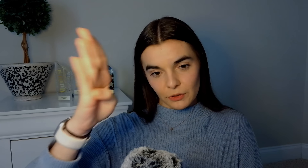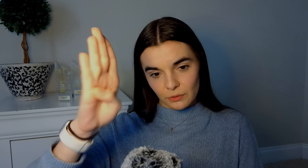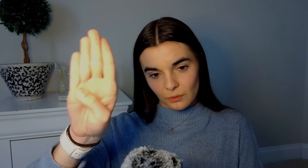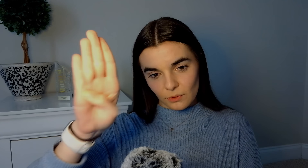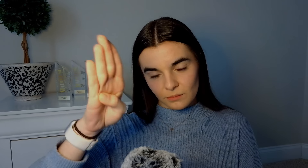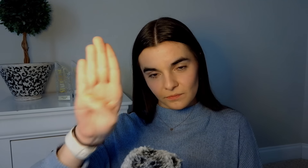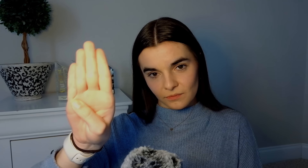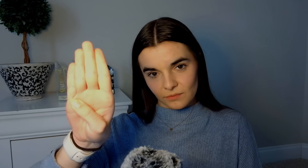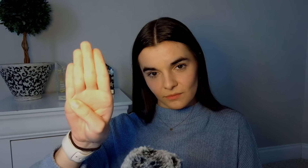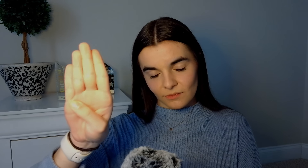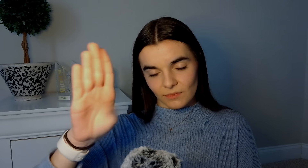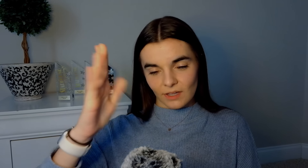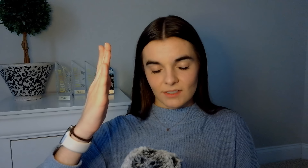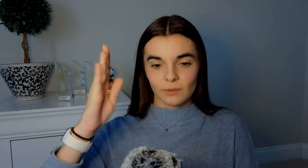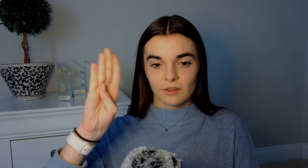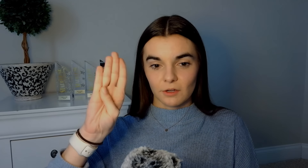Blue. So with your B.